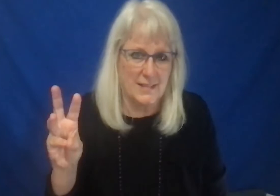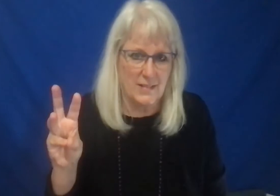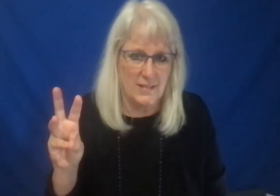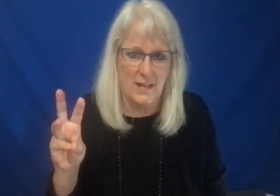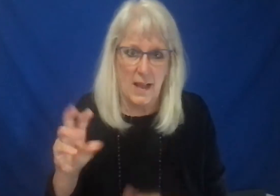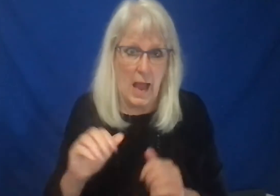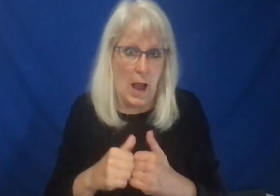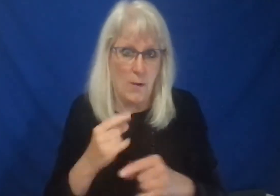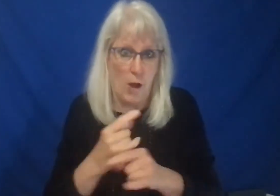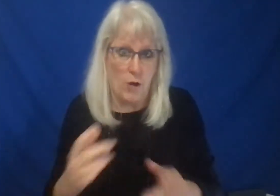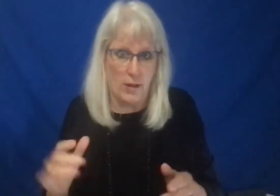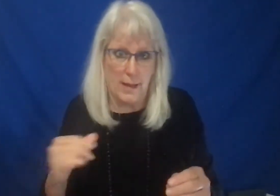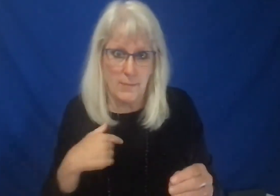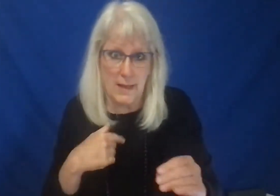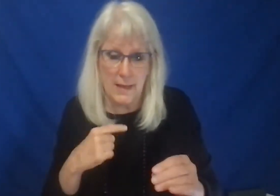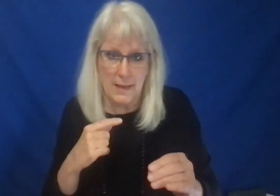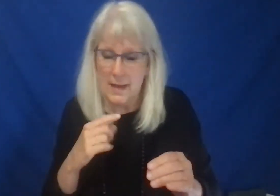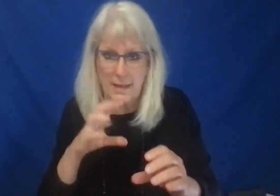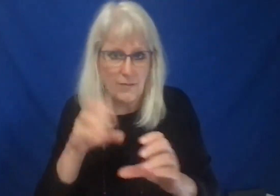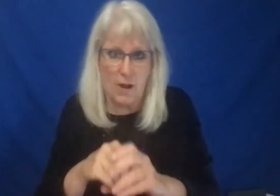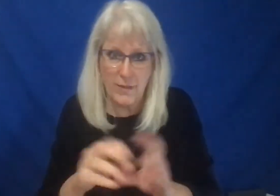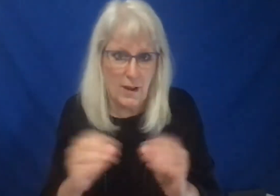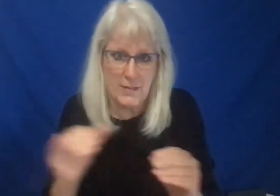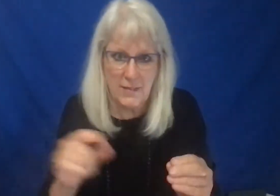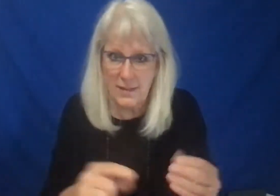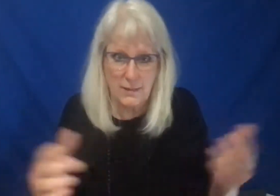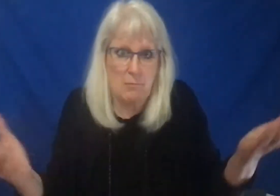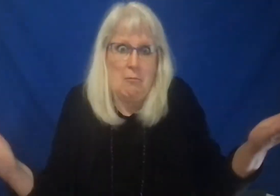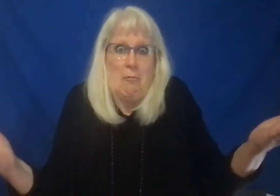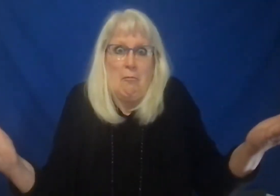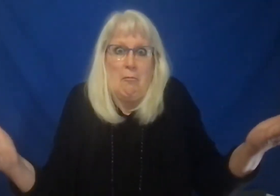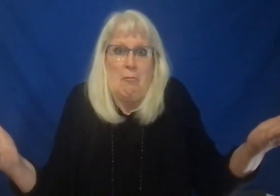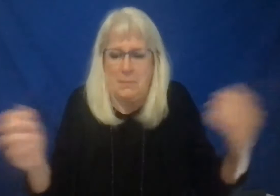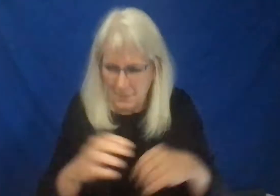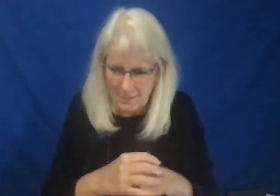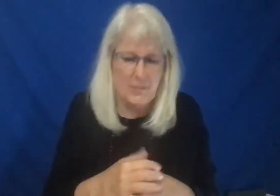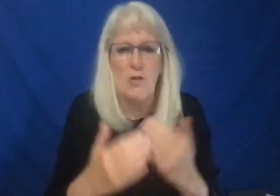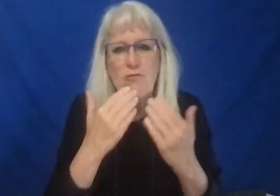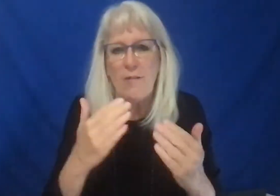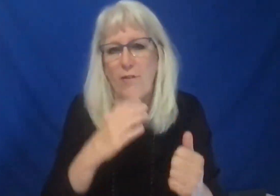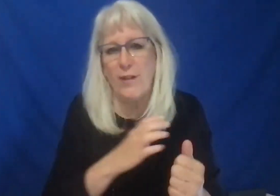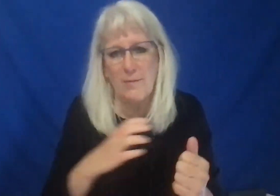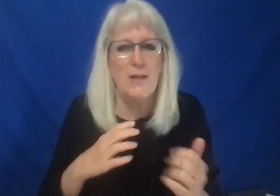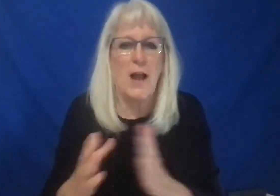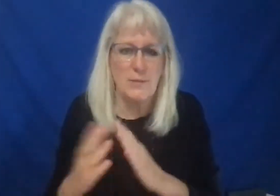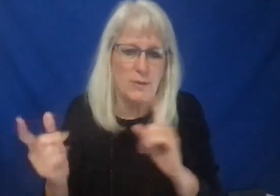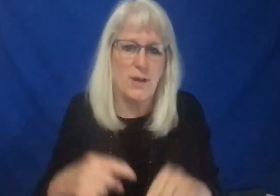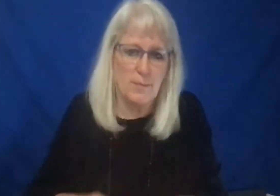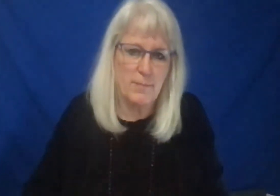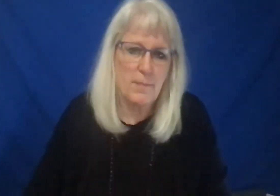at a conference like this is just an absolute mystery. I'm very grateful to the committee for asking me to be here. I'm